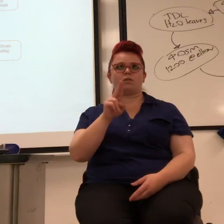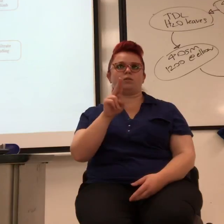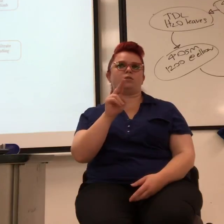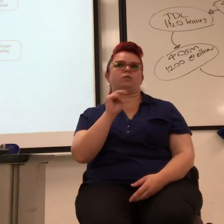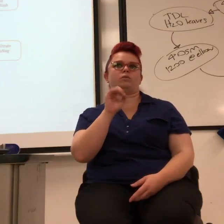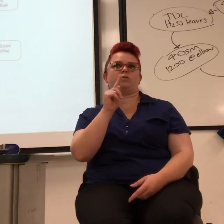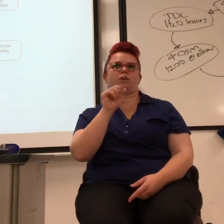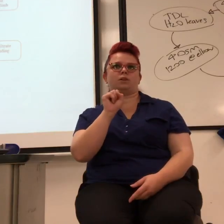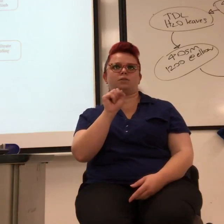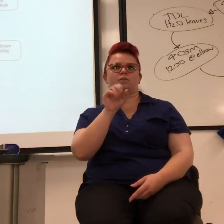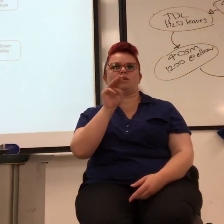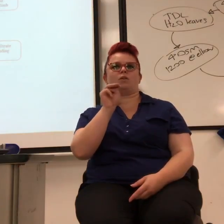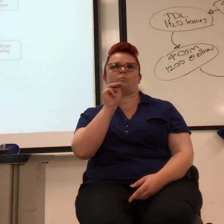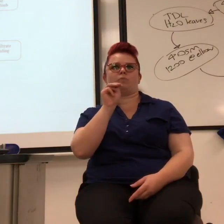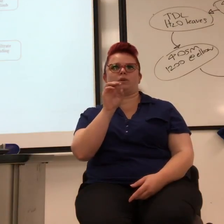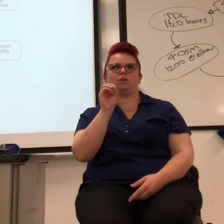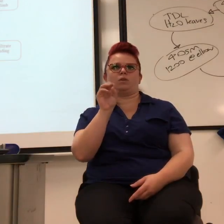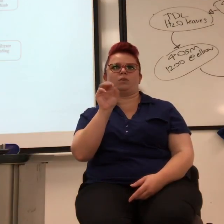milliosmolarity.